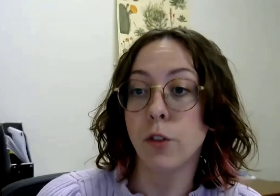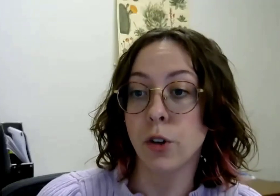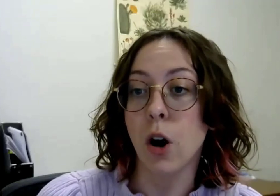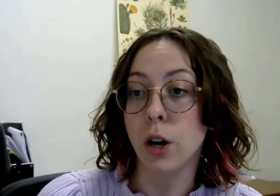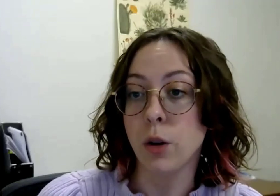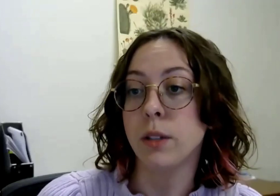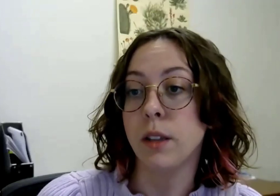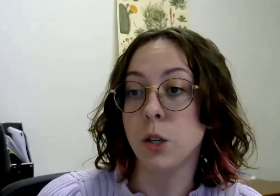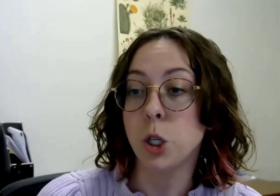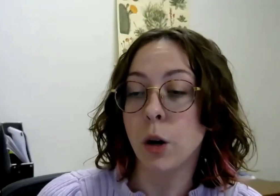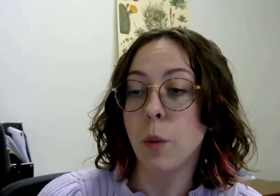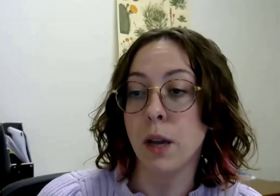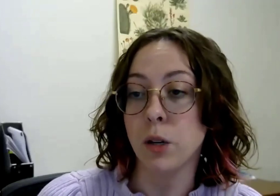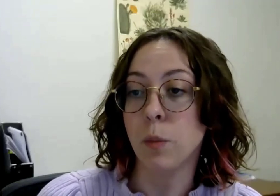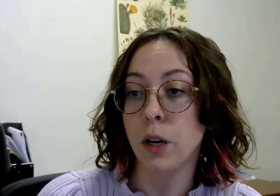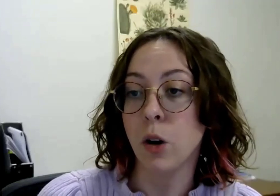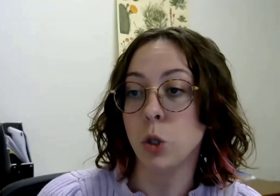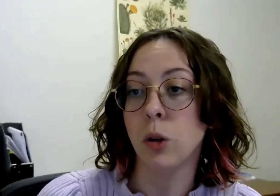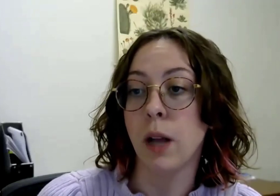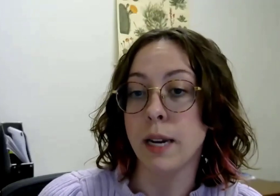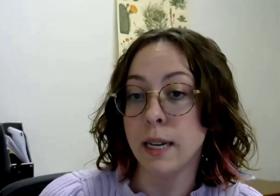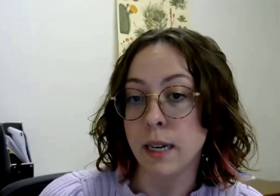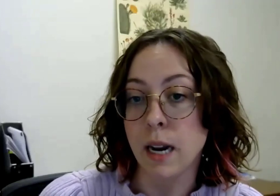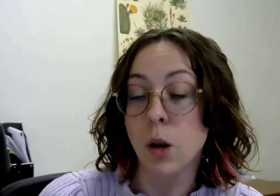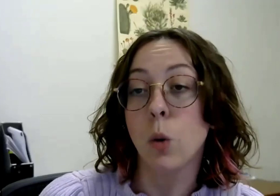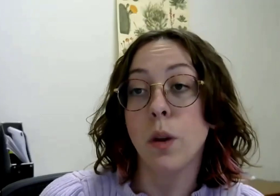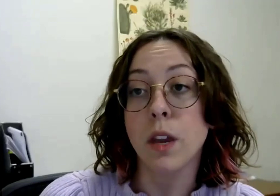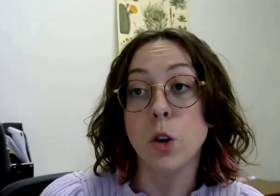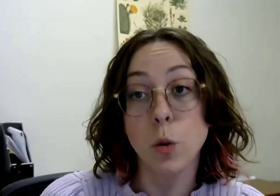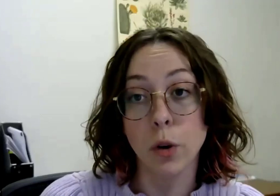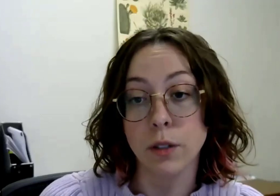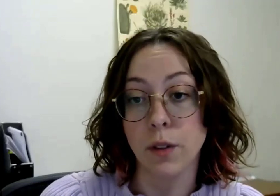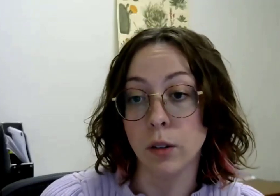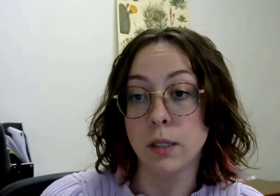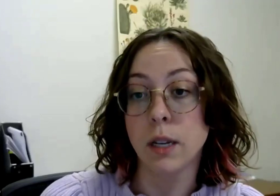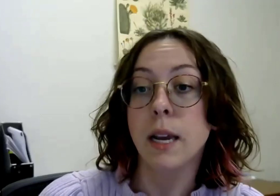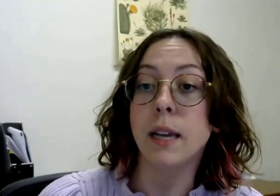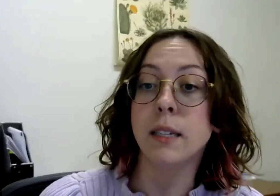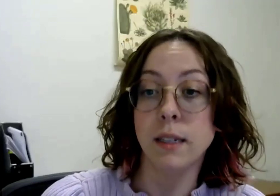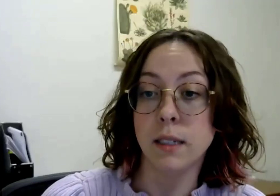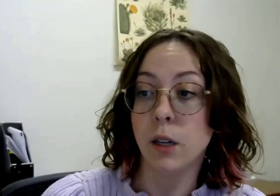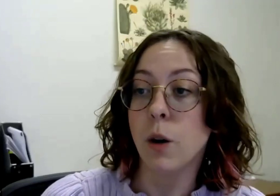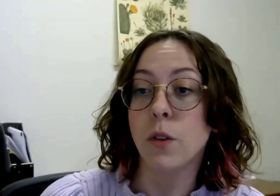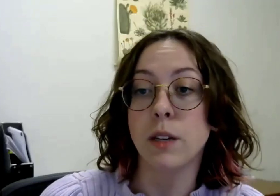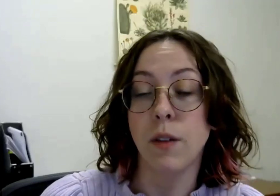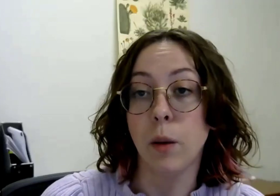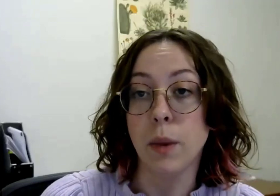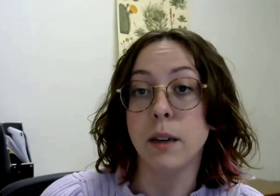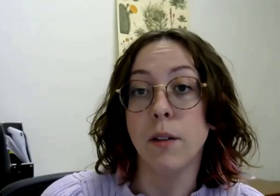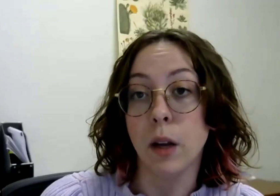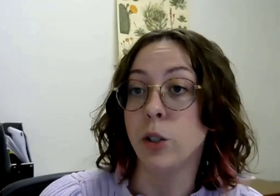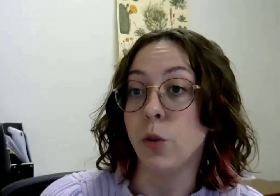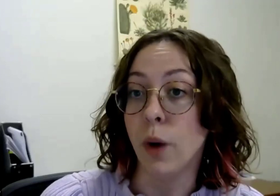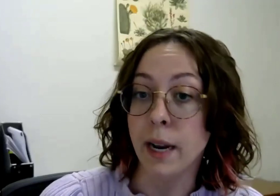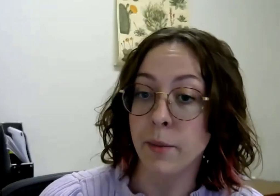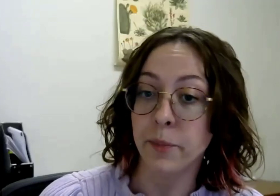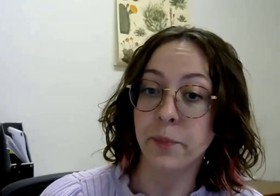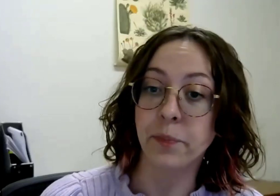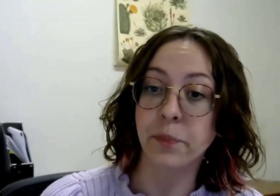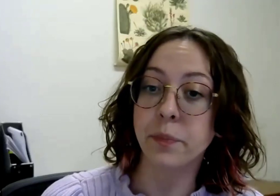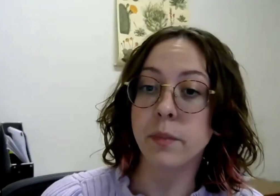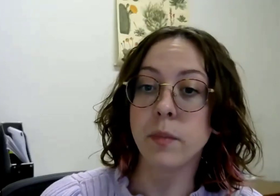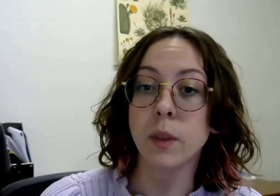Matsuda further argues that this shared pedagogical identity within numerous fields is necessary for the development of L2